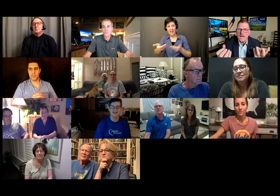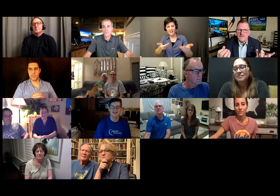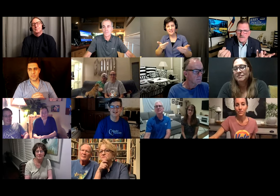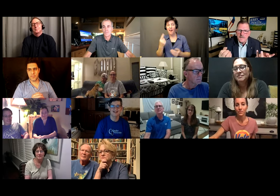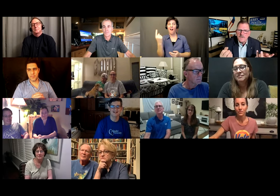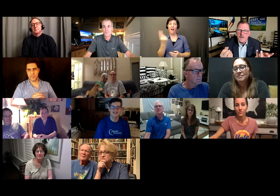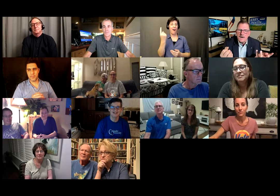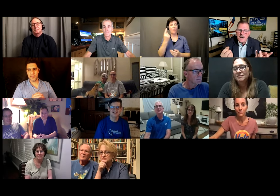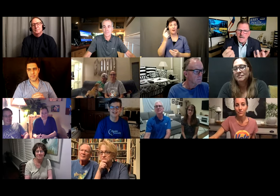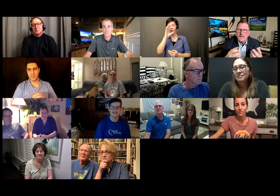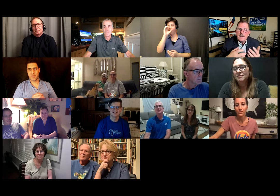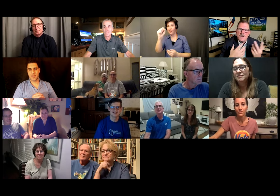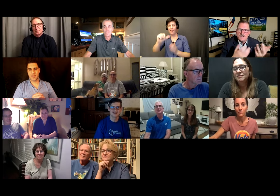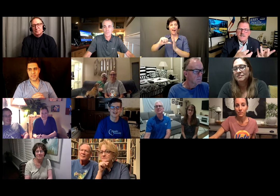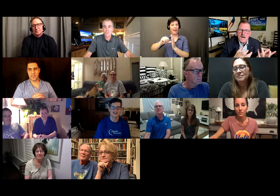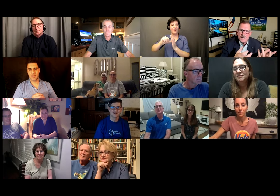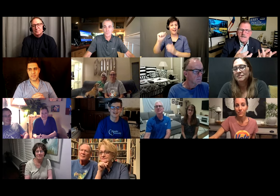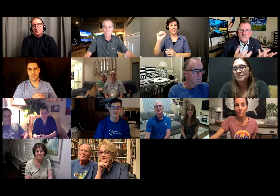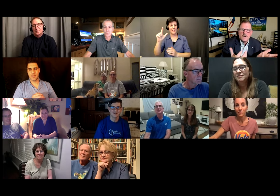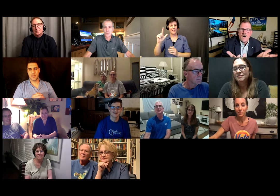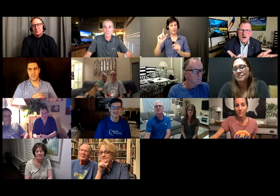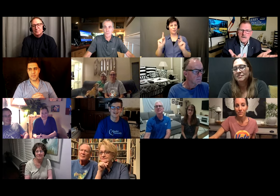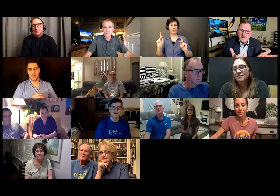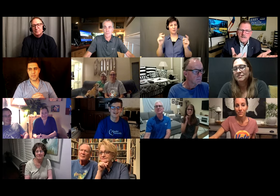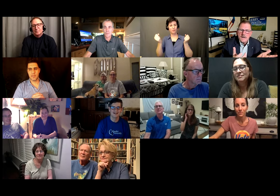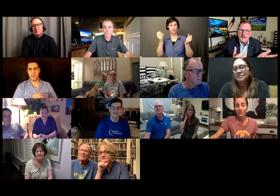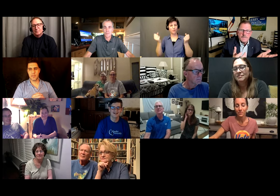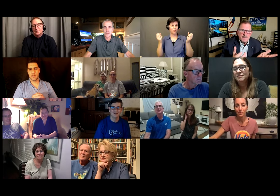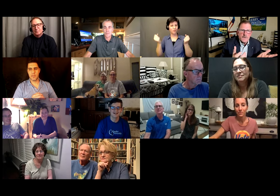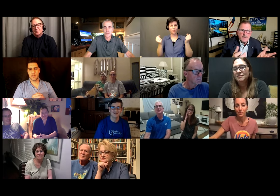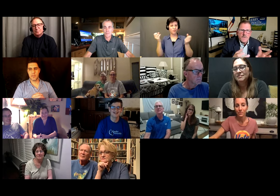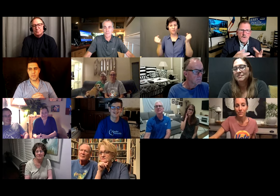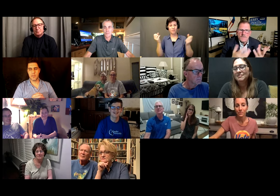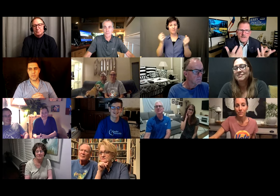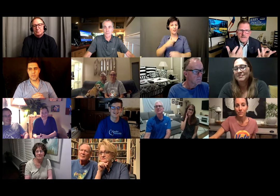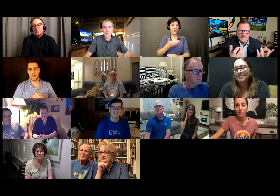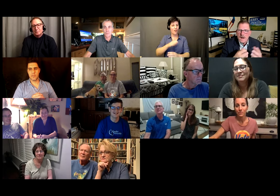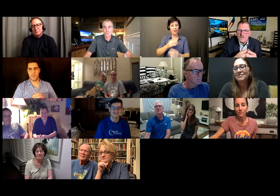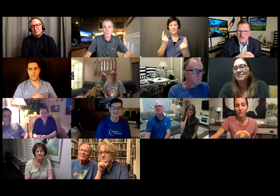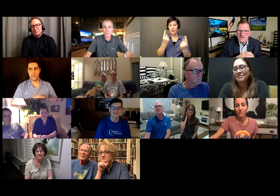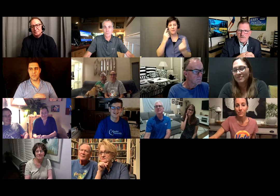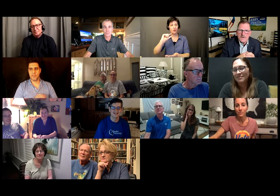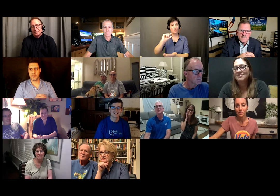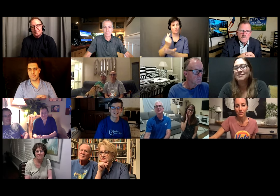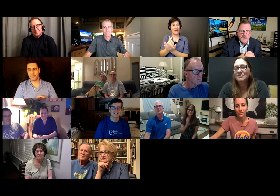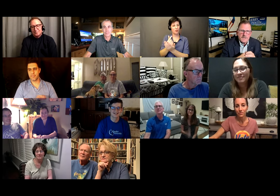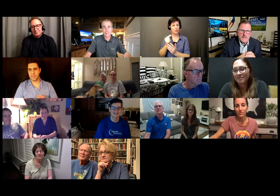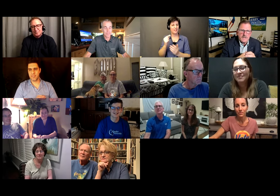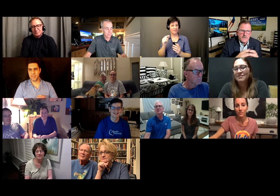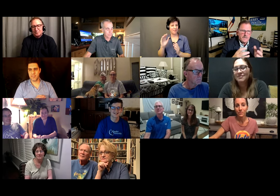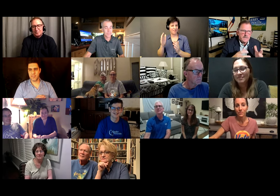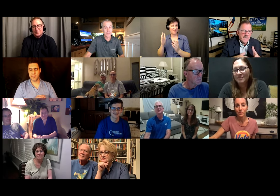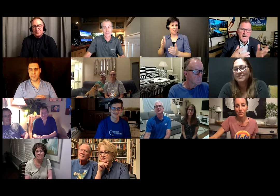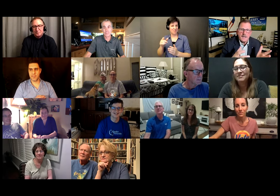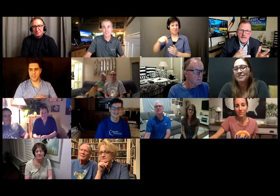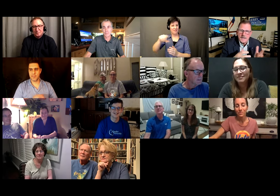the ASL teams come out and they sign a song for the graduates and the graduates' families. And it's